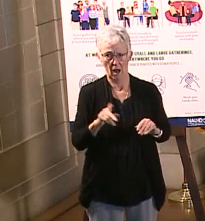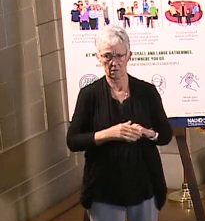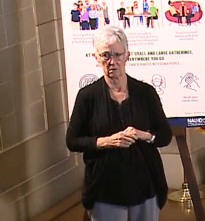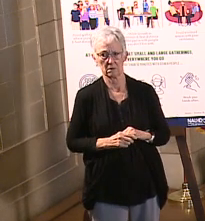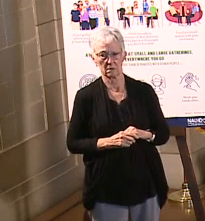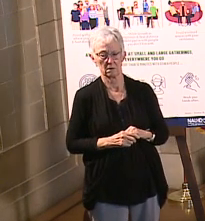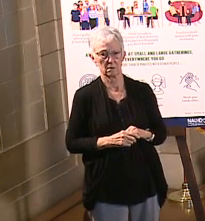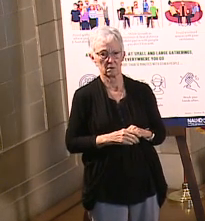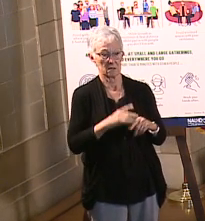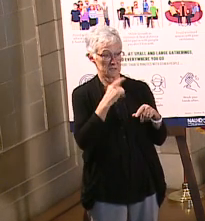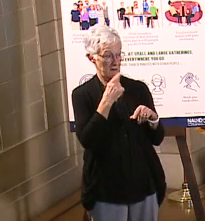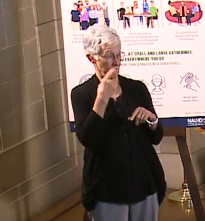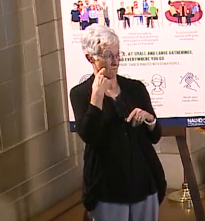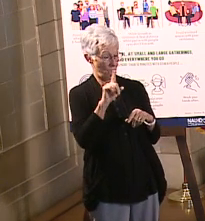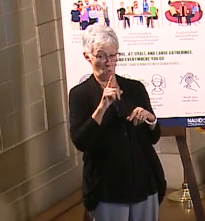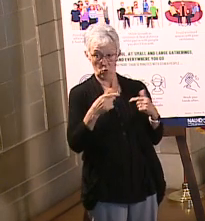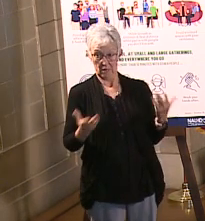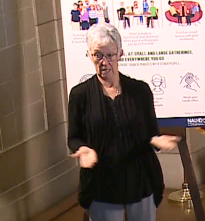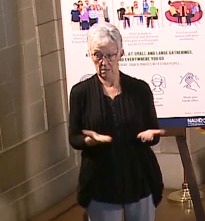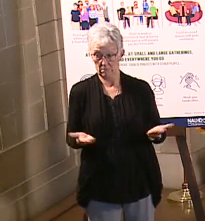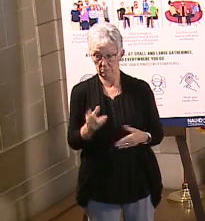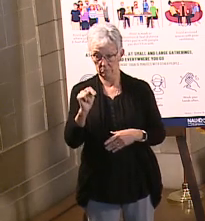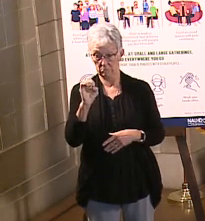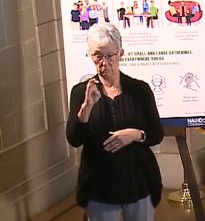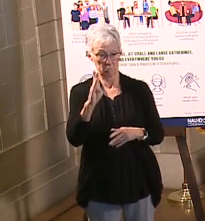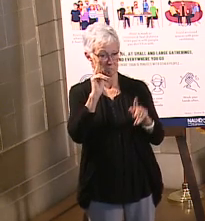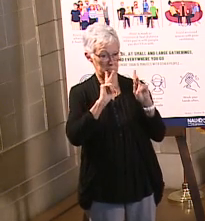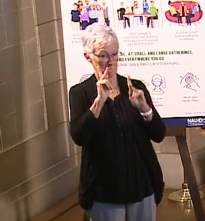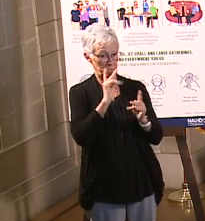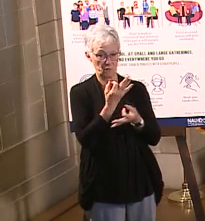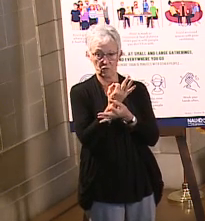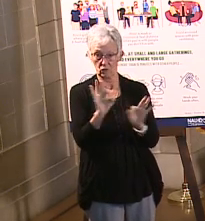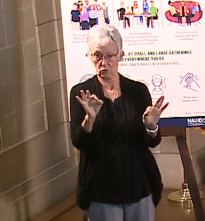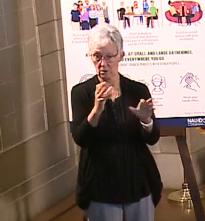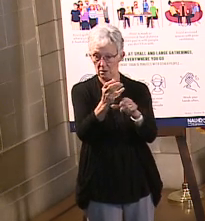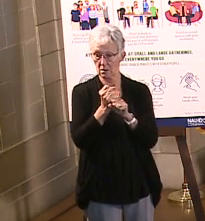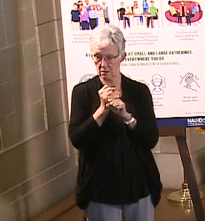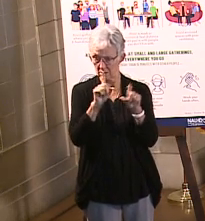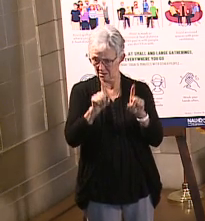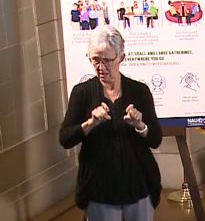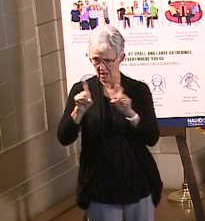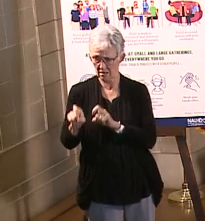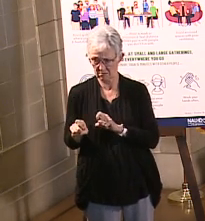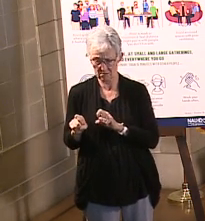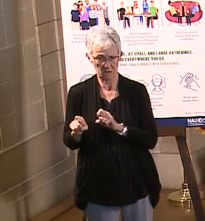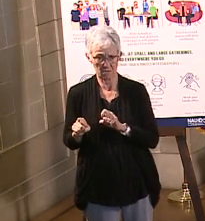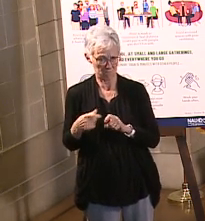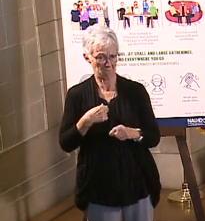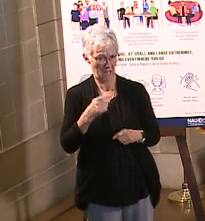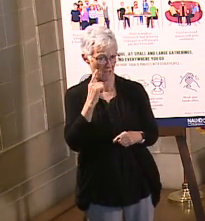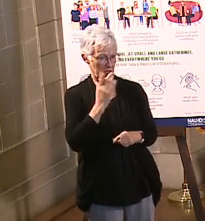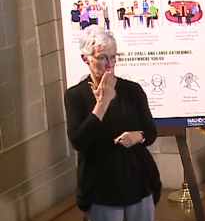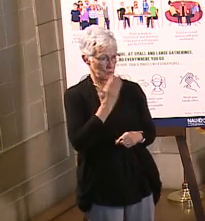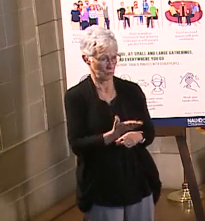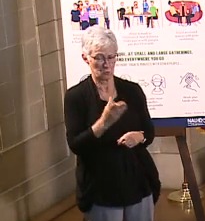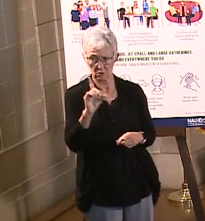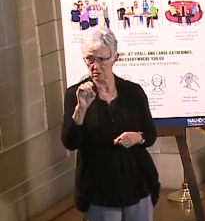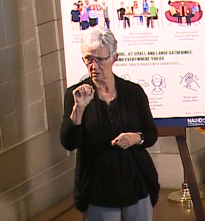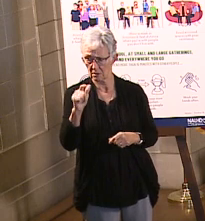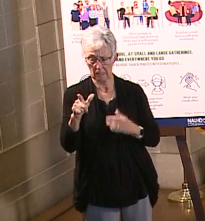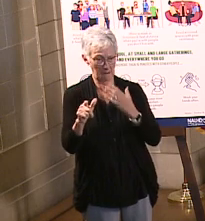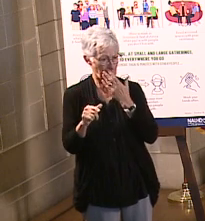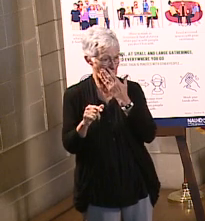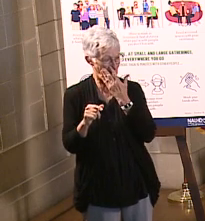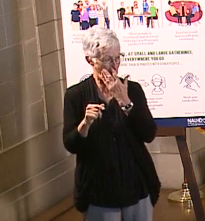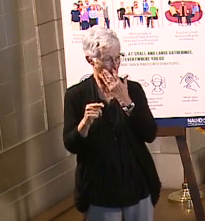service to the people of Nebraska. It's allowed us to expand testing greatly here in our state. And I don't actually recall that,